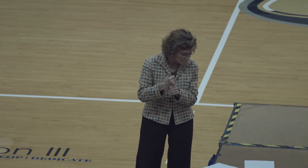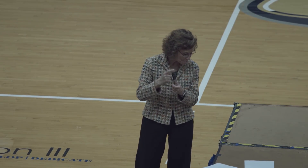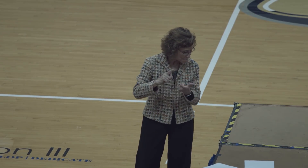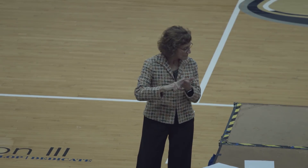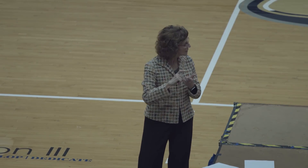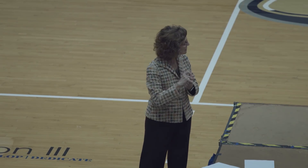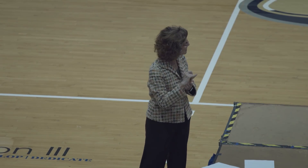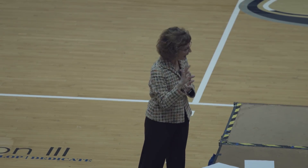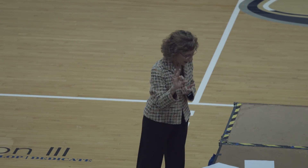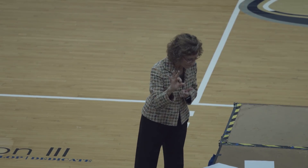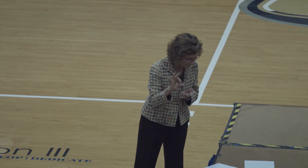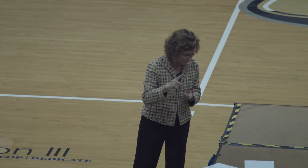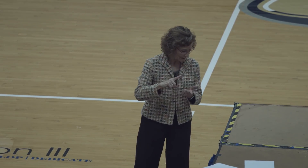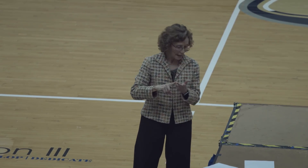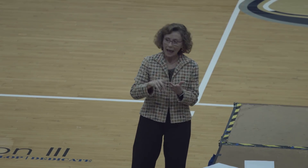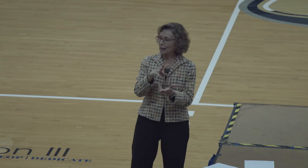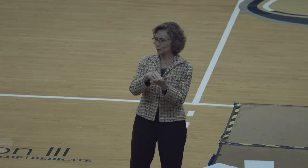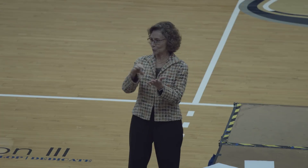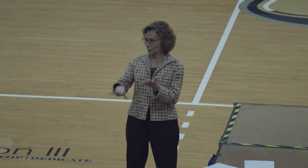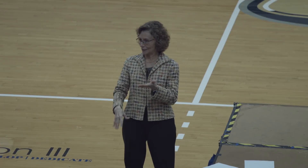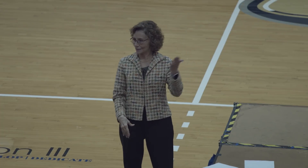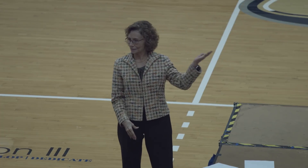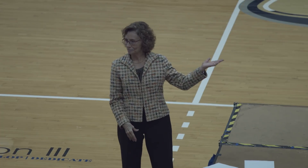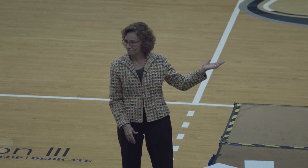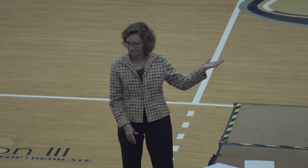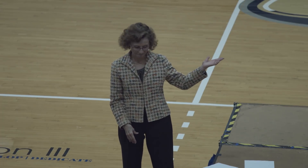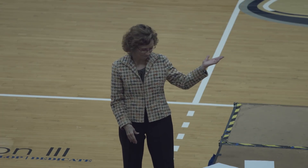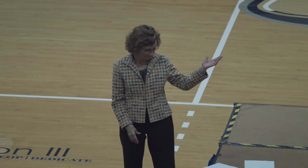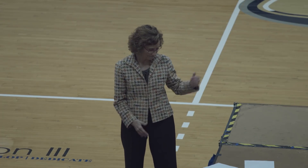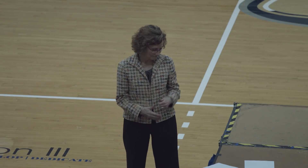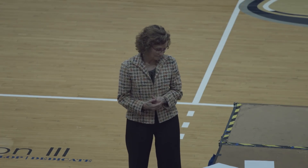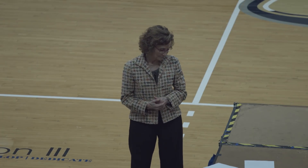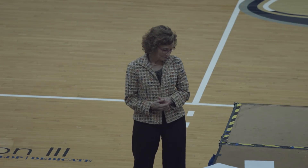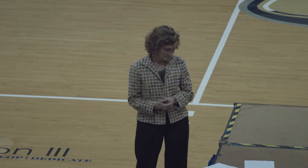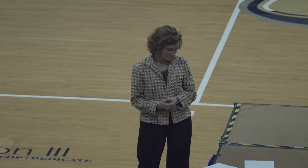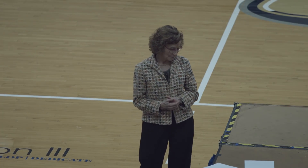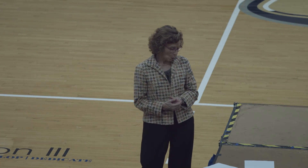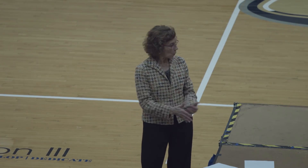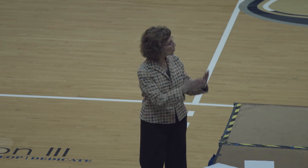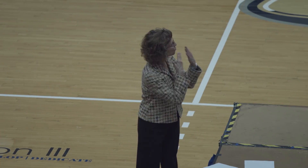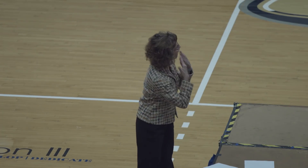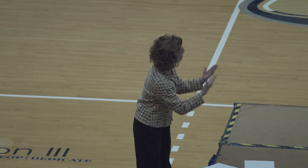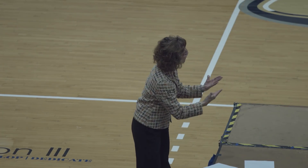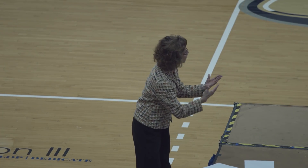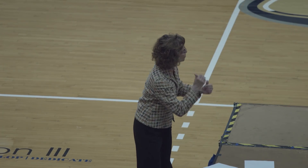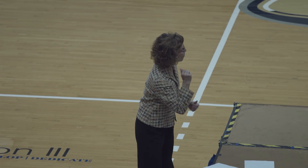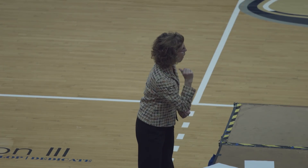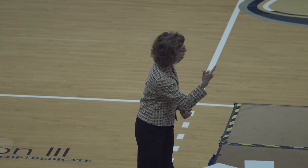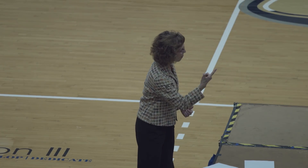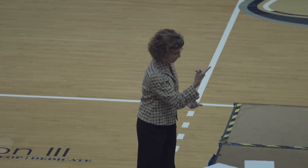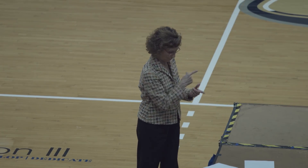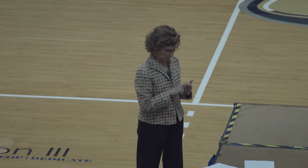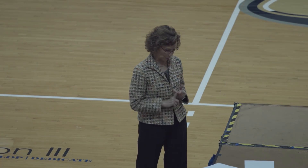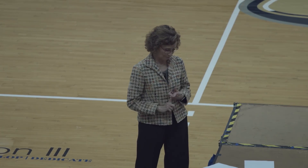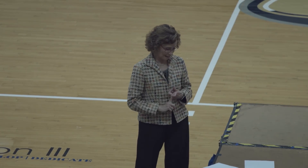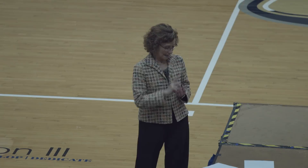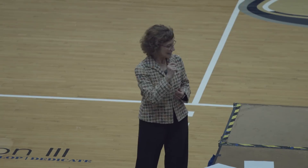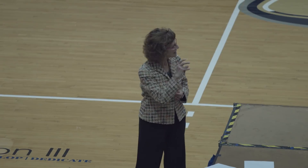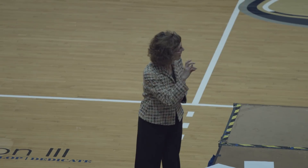reflects alumni, staff, and students. We are very grateful to all of you